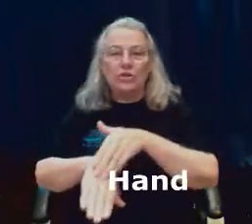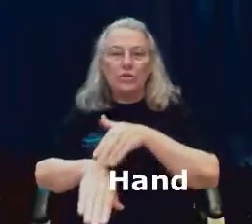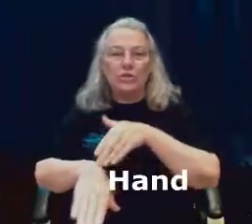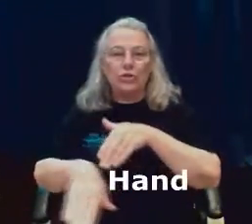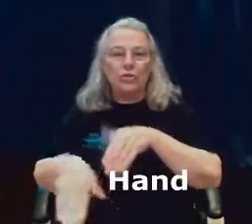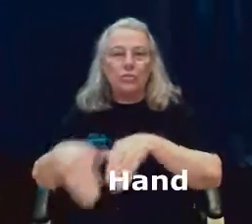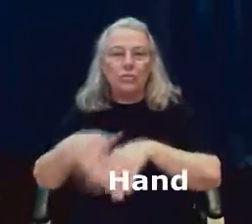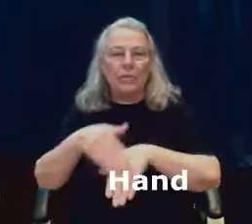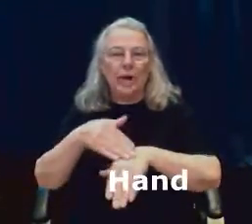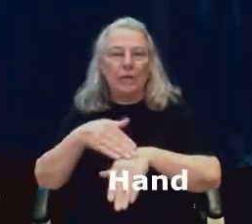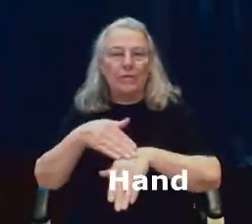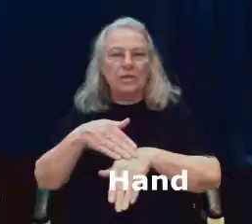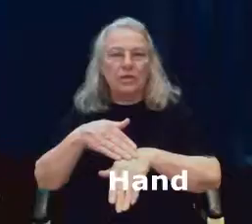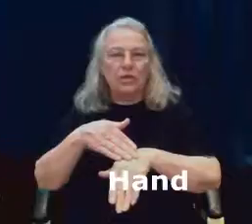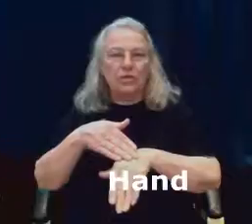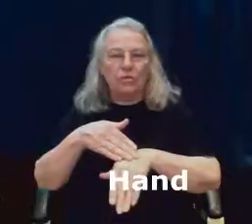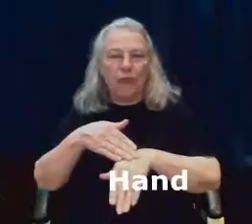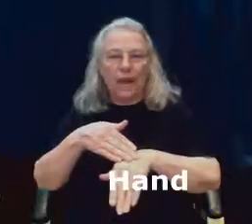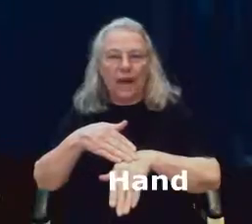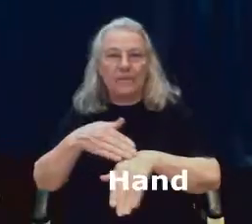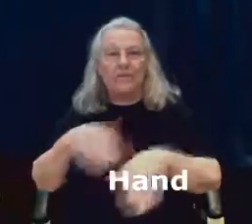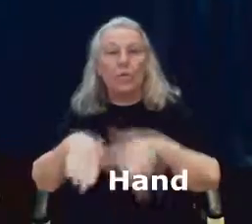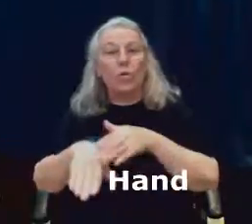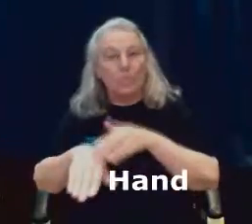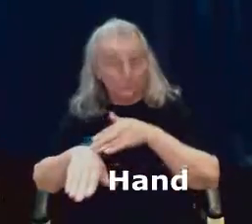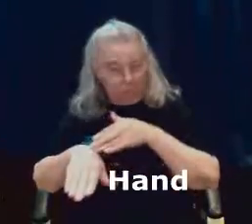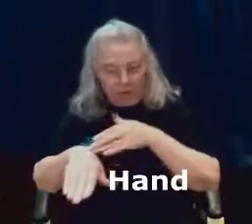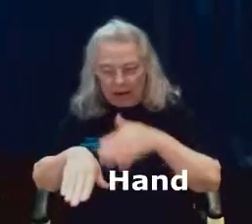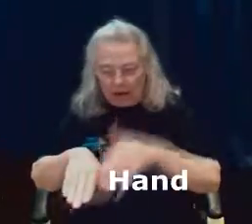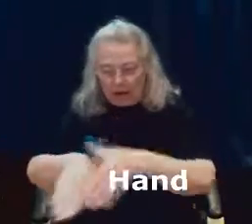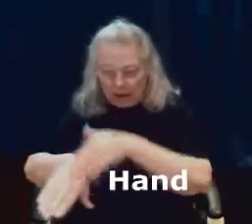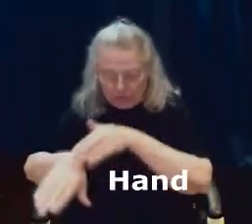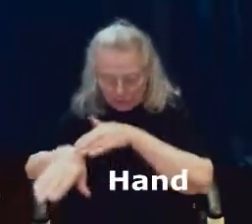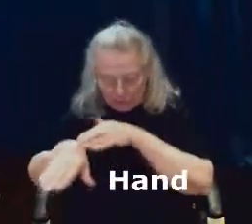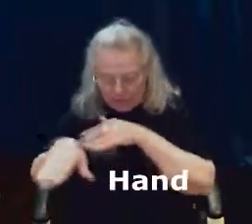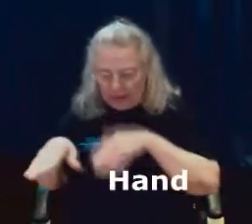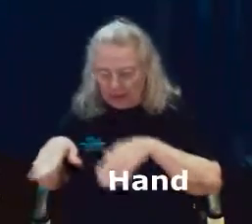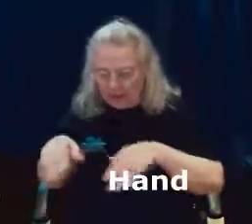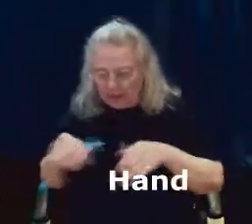going to touch your hands or your hand at your right hand.